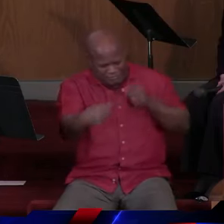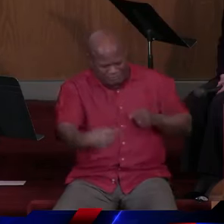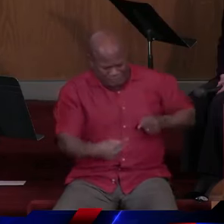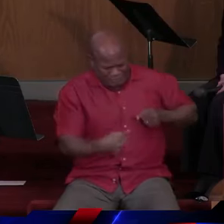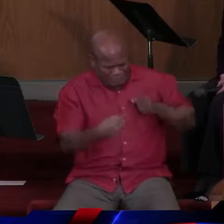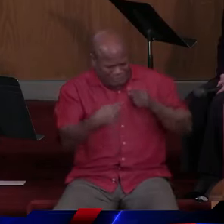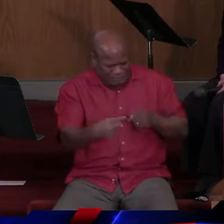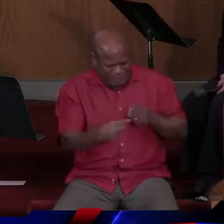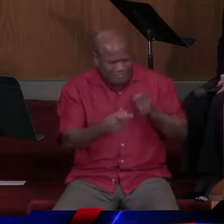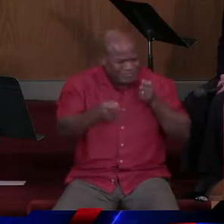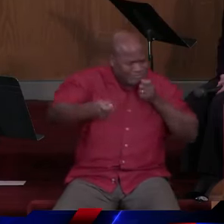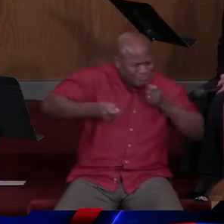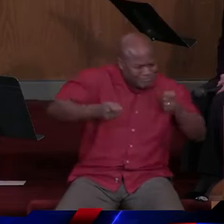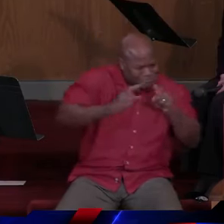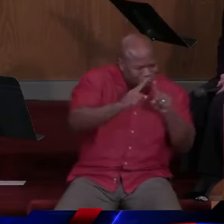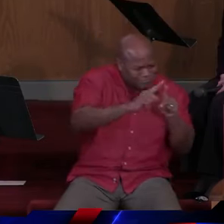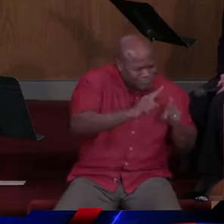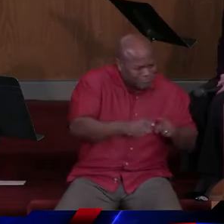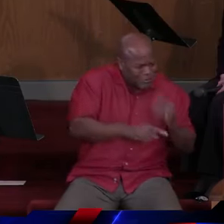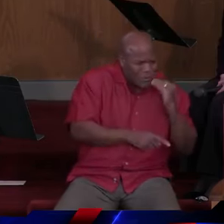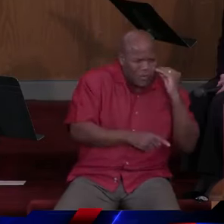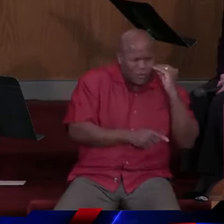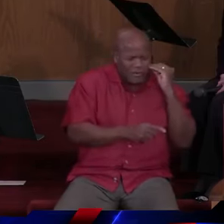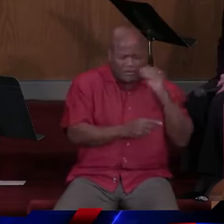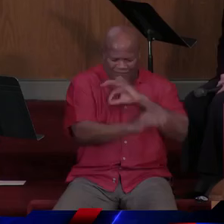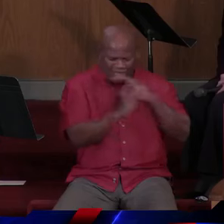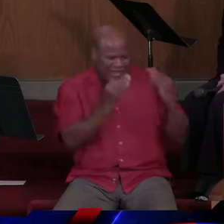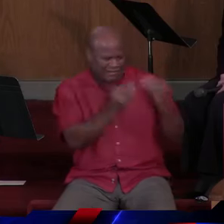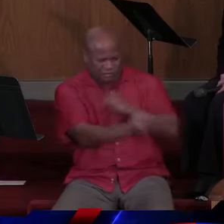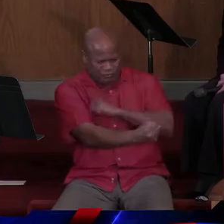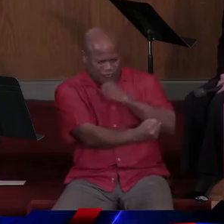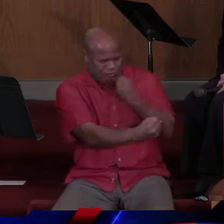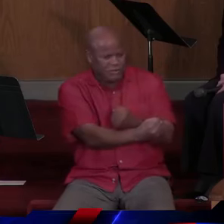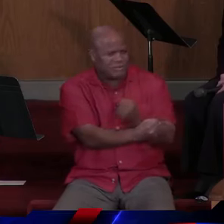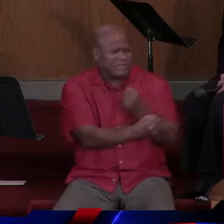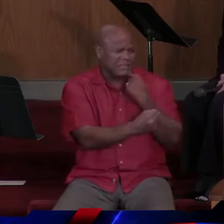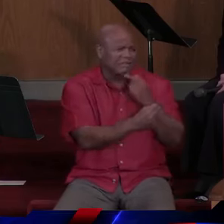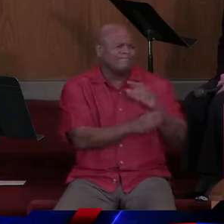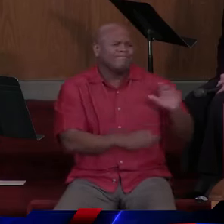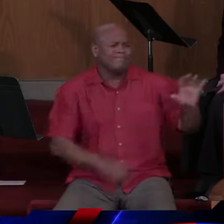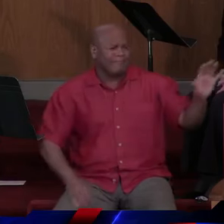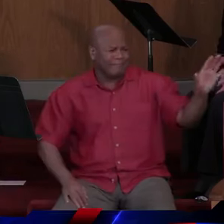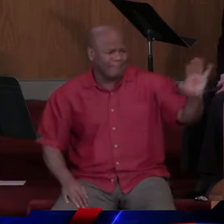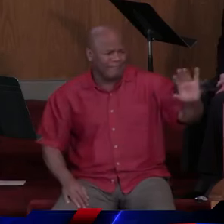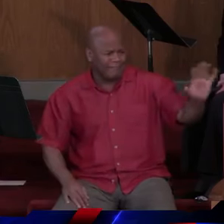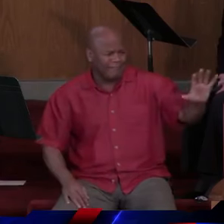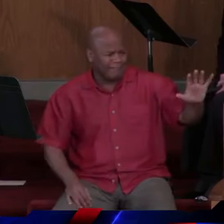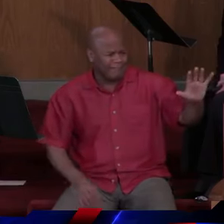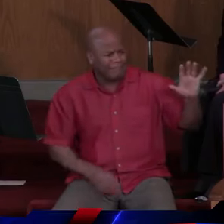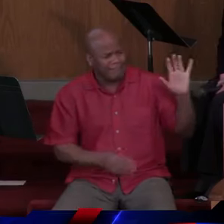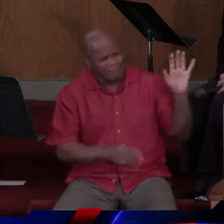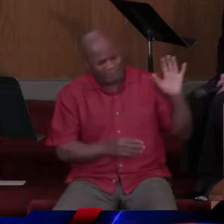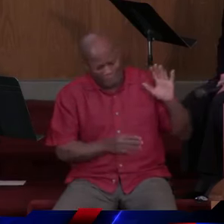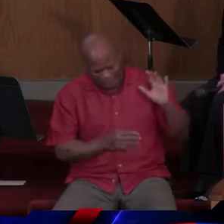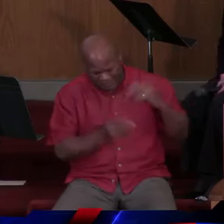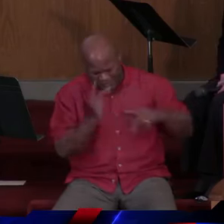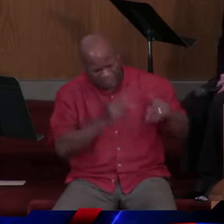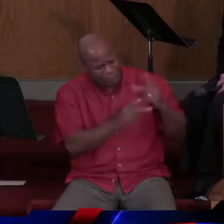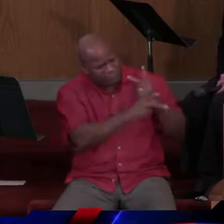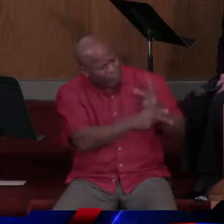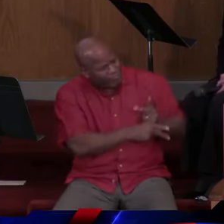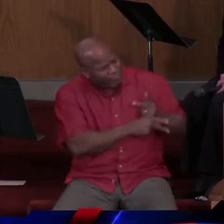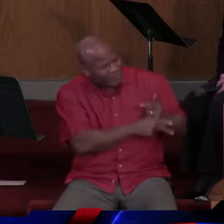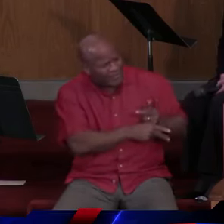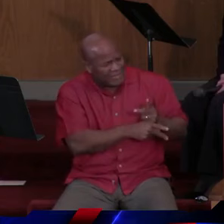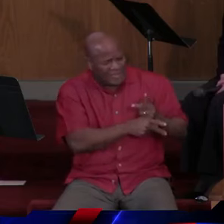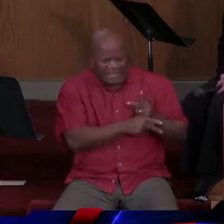things at home, God, that you would strengthen families that are saying goodbye to their loved ones, God. We pray, God, that we would